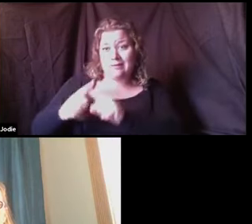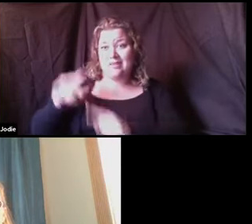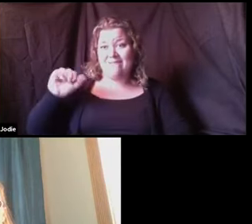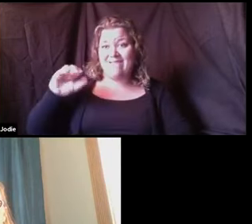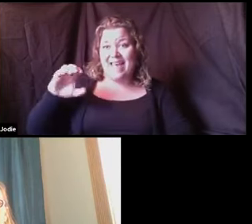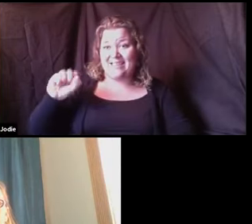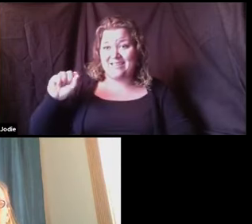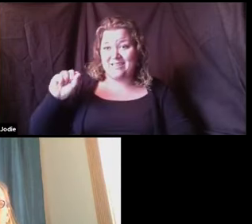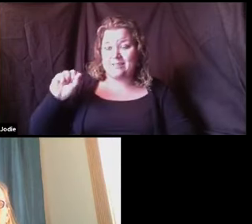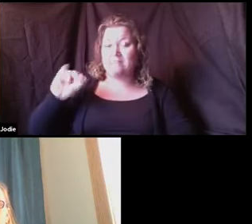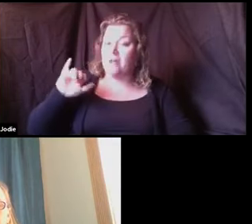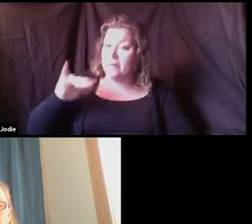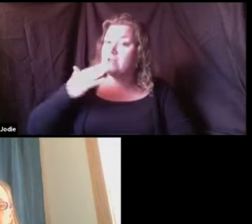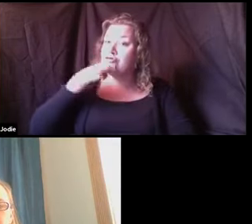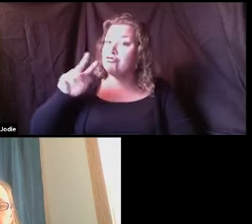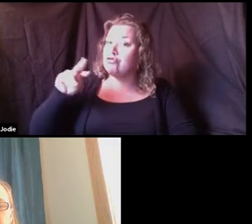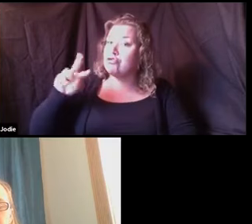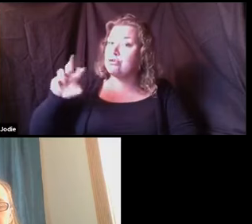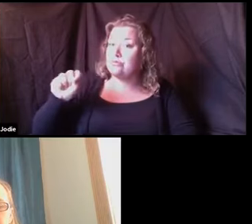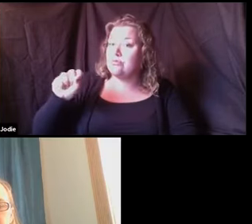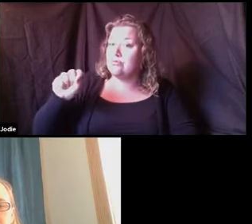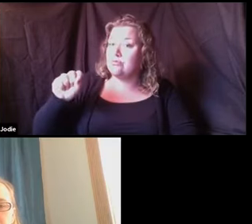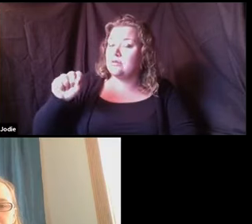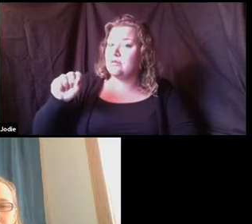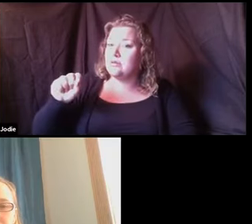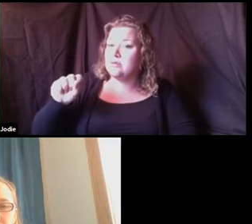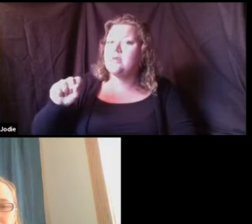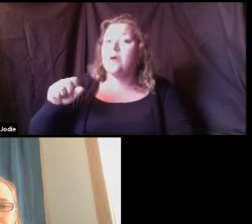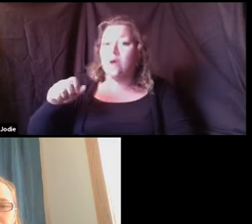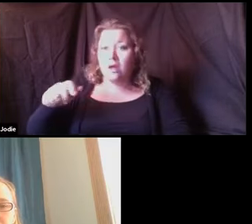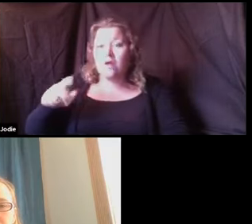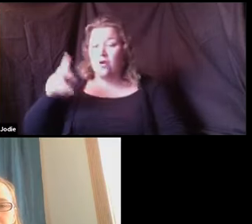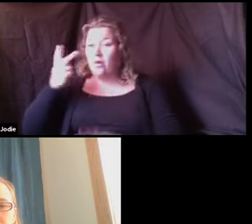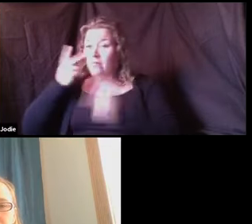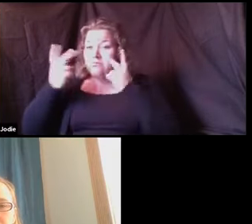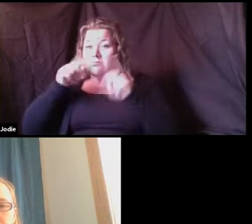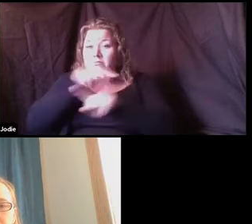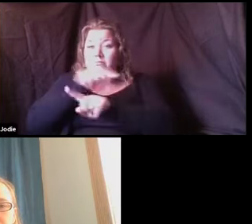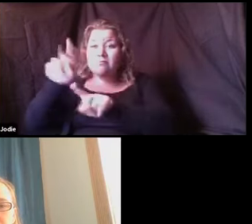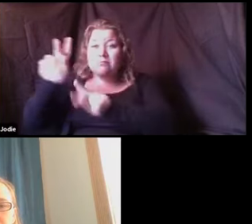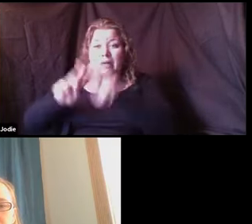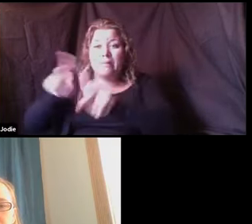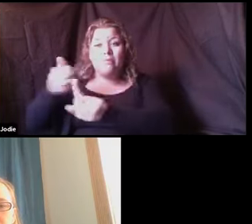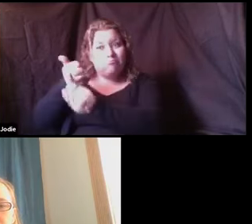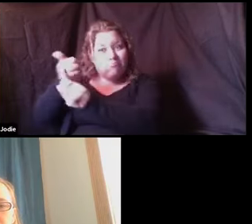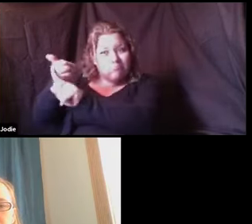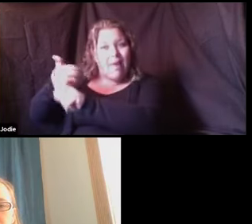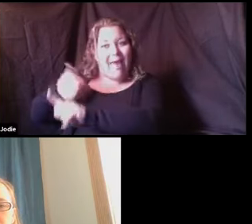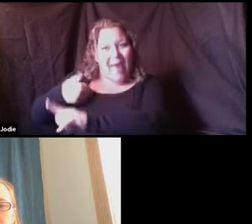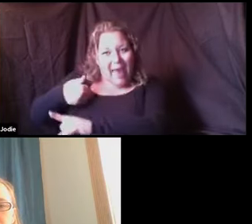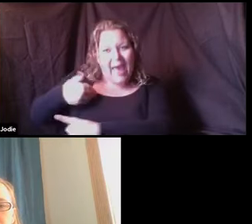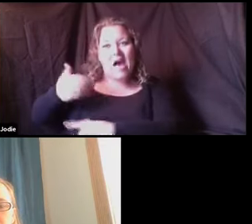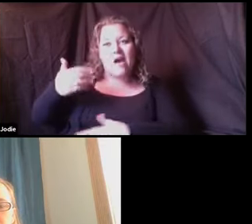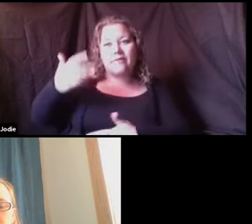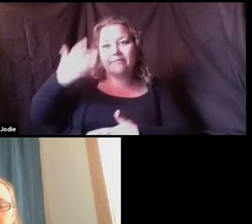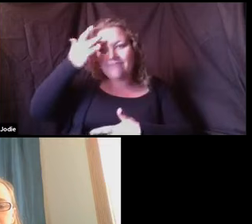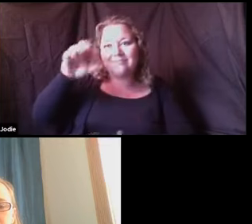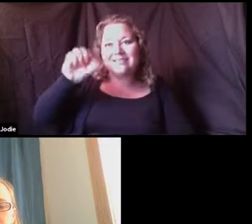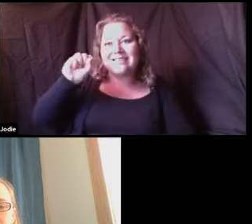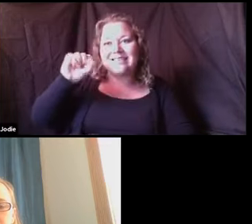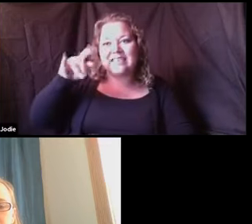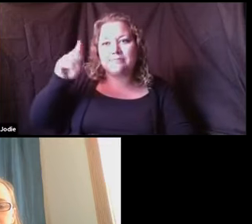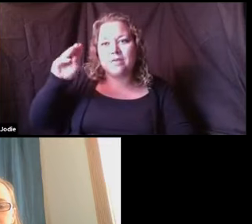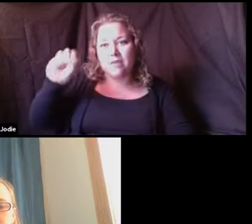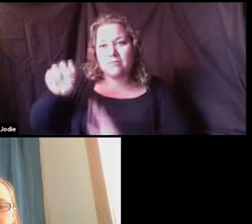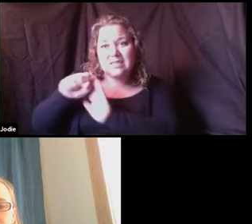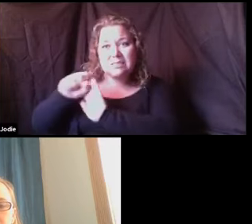news because predominantly we were testing individuals who had symptoms. So it could have been much higher. I